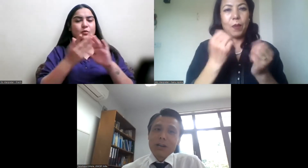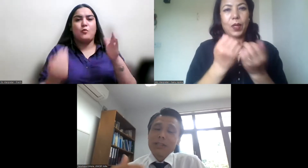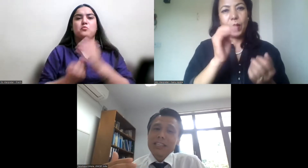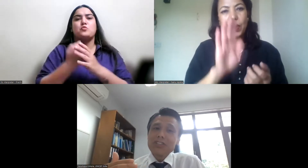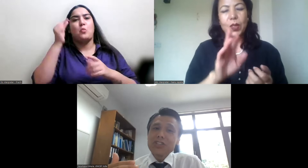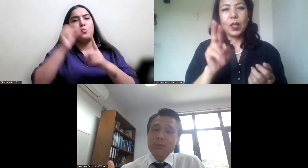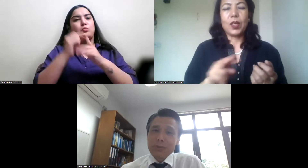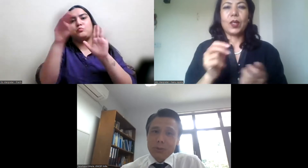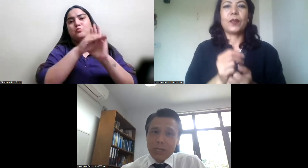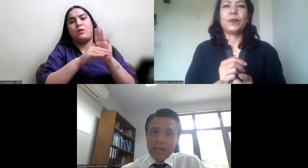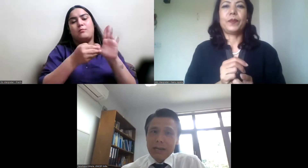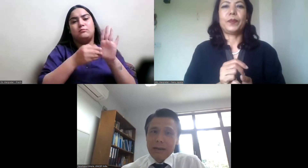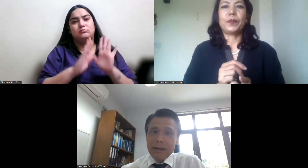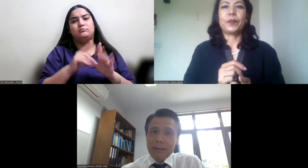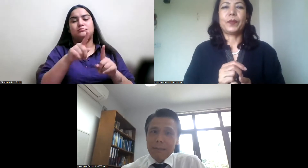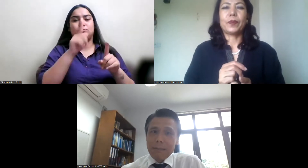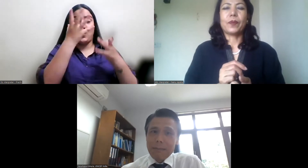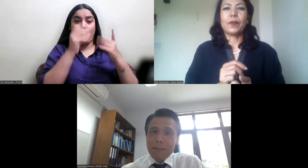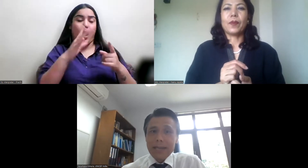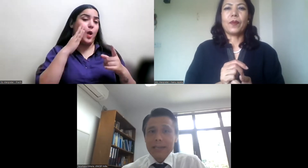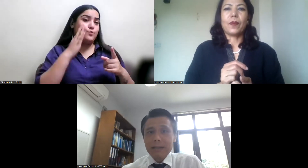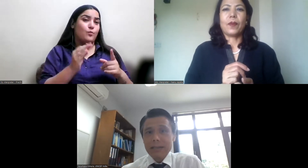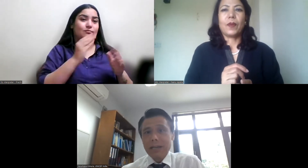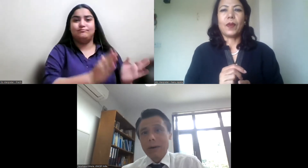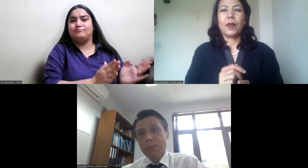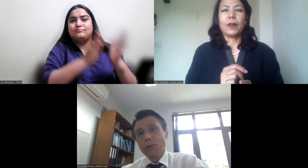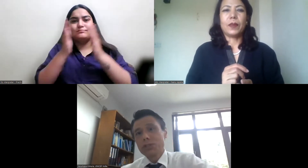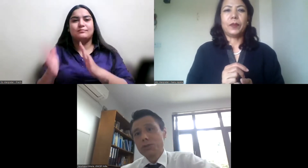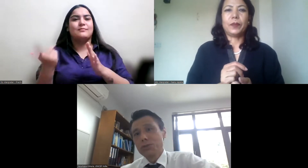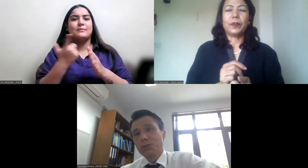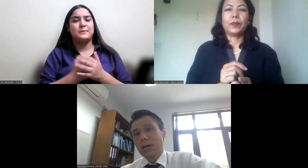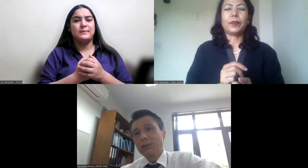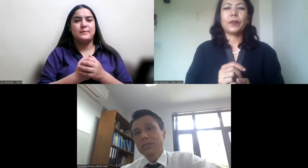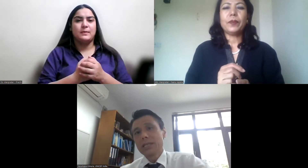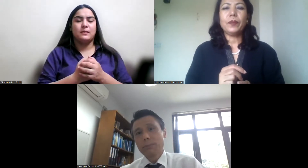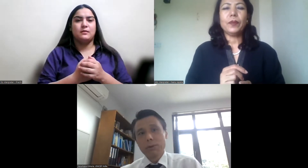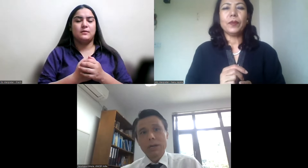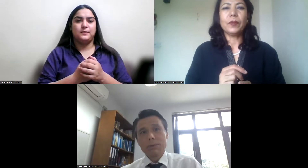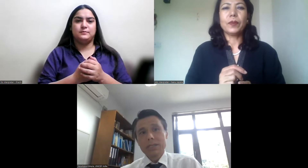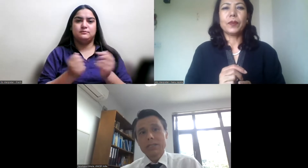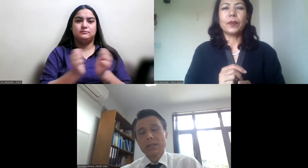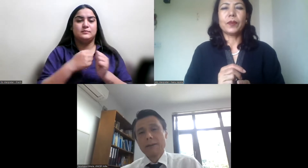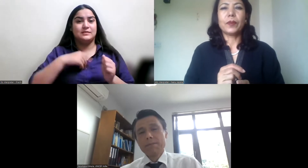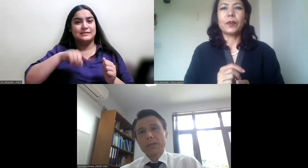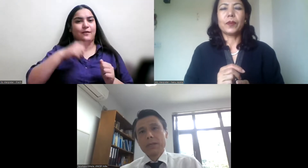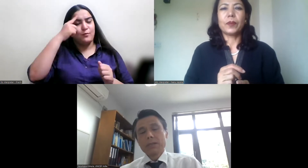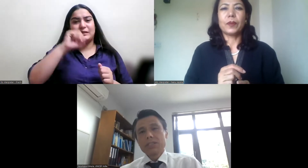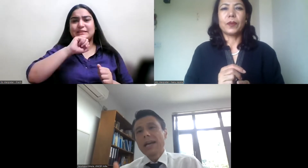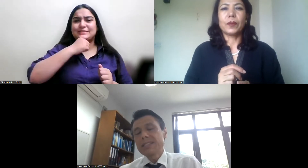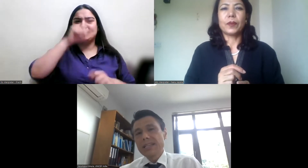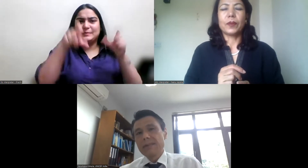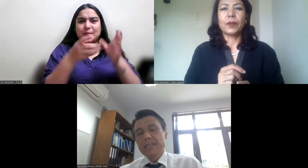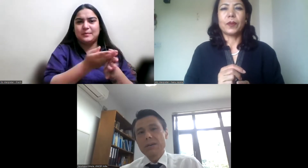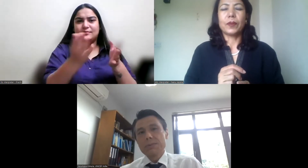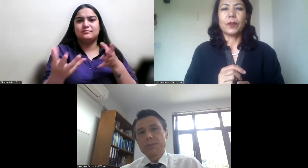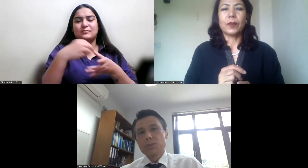One of the key shifts we are making in our approach to adolescent program is